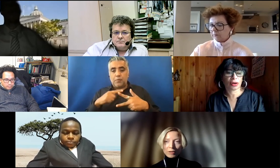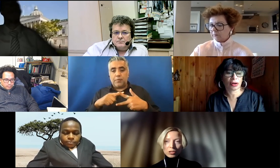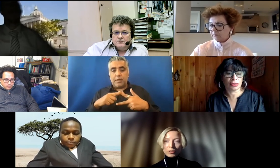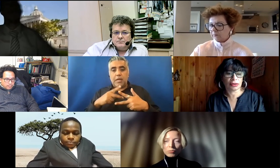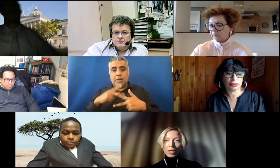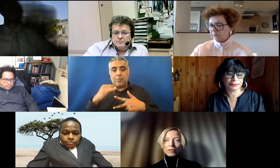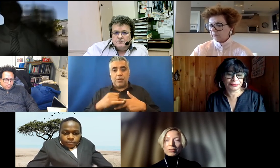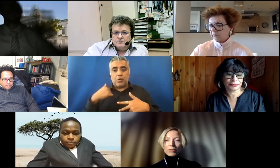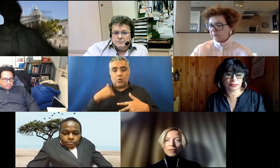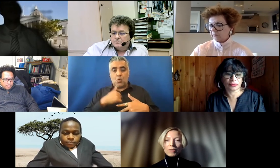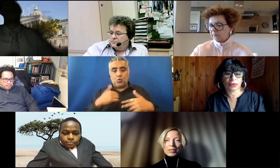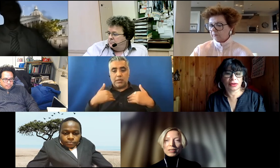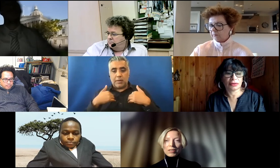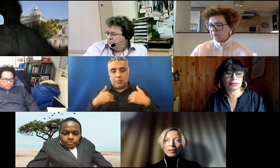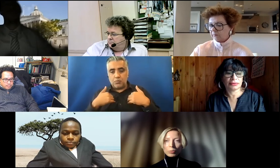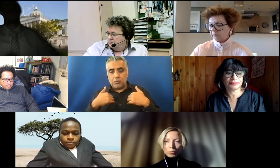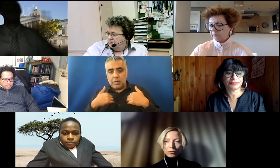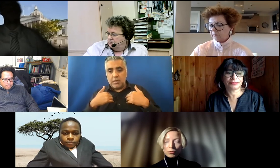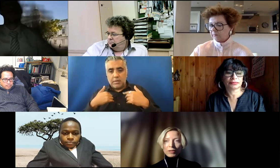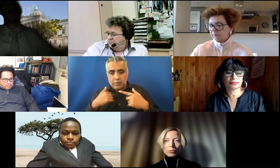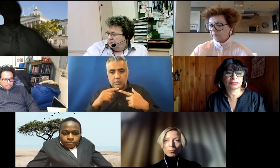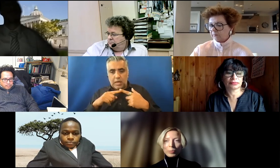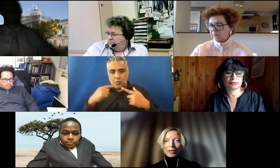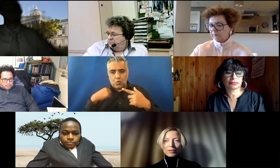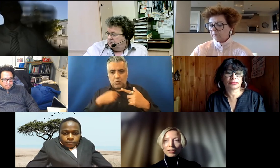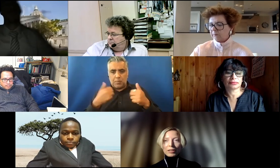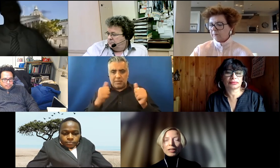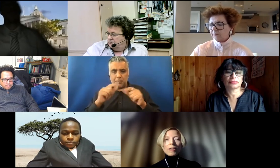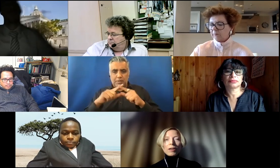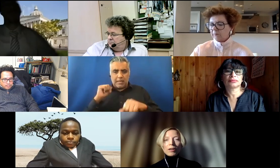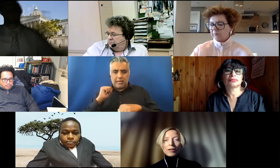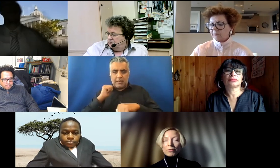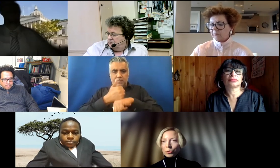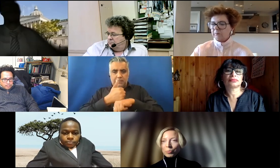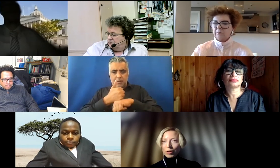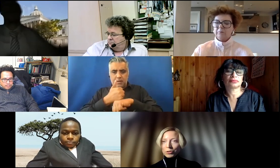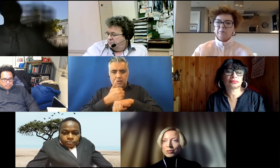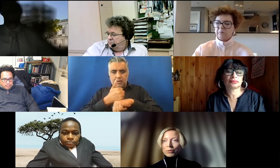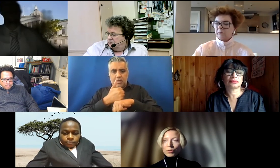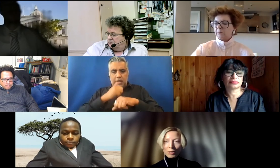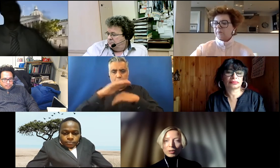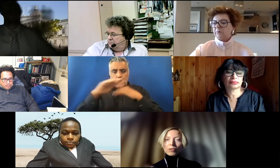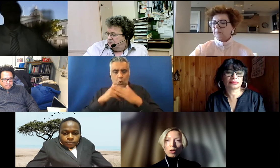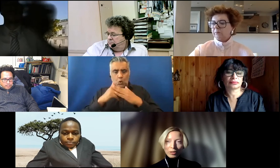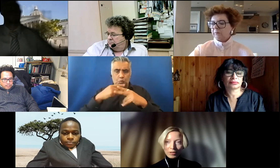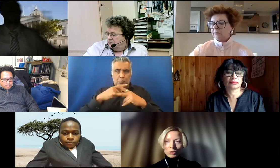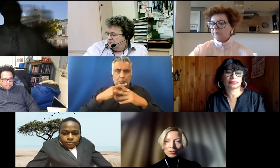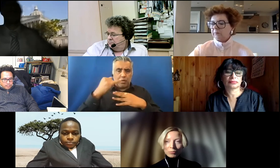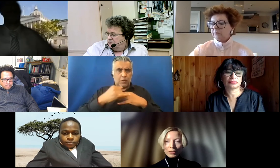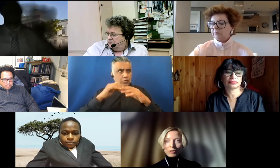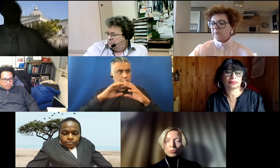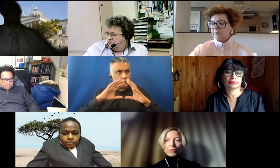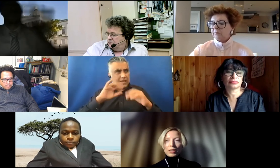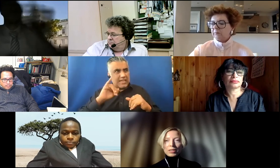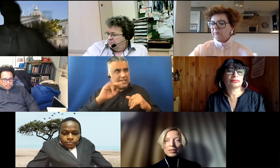we actually do. And this is exactly what we are trying to implement in all the projects of our global initiative